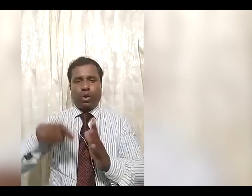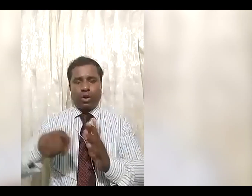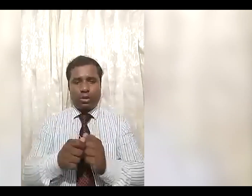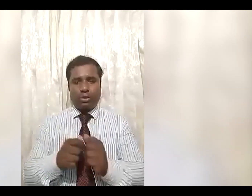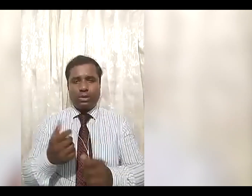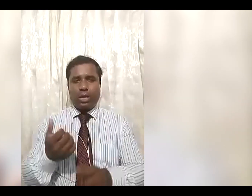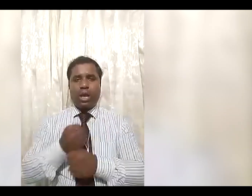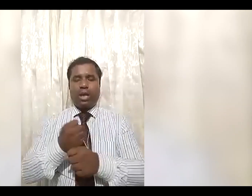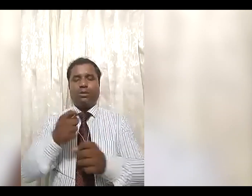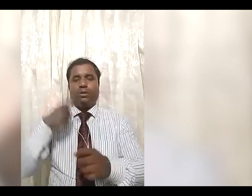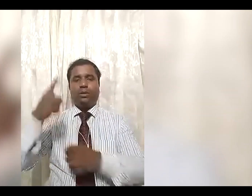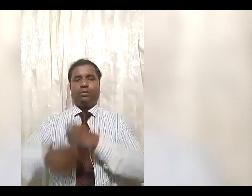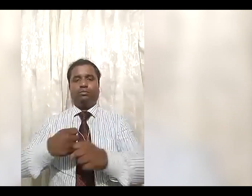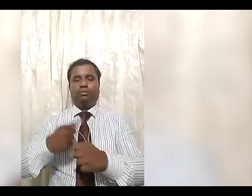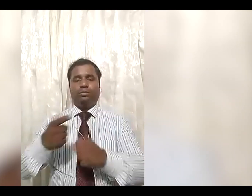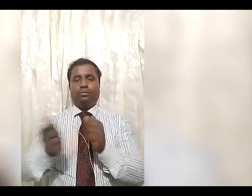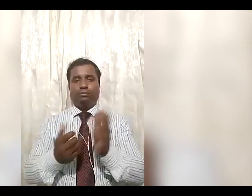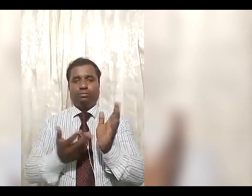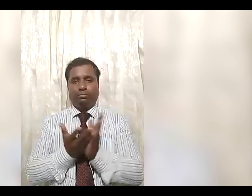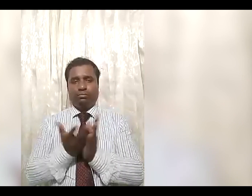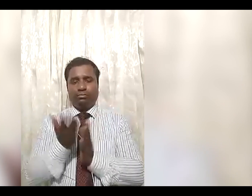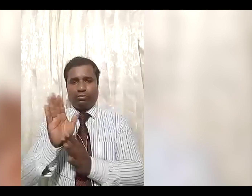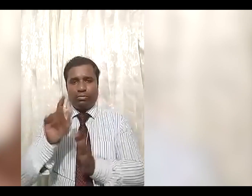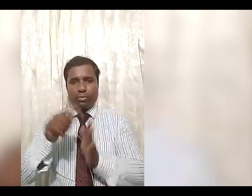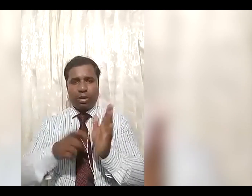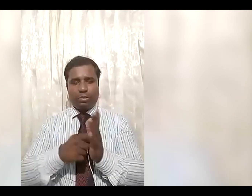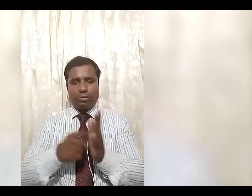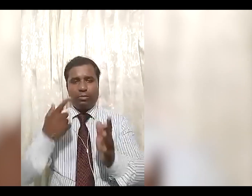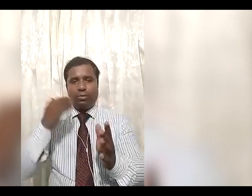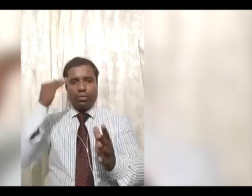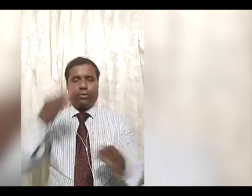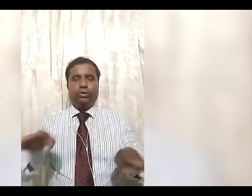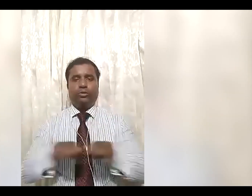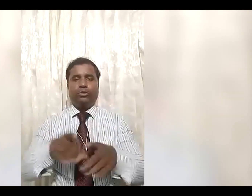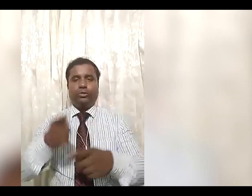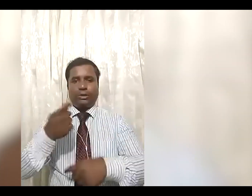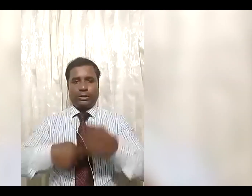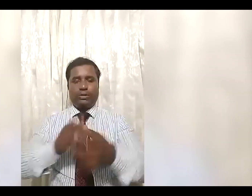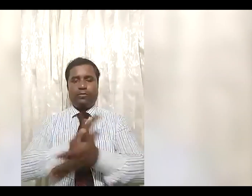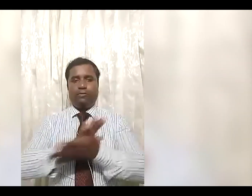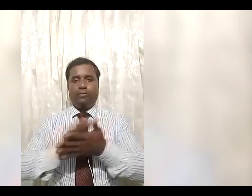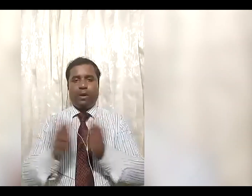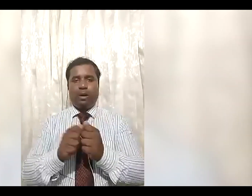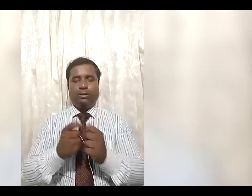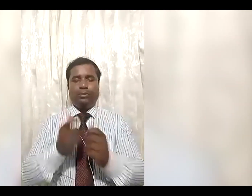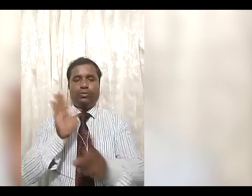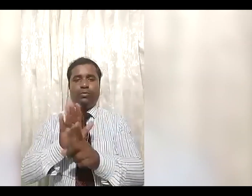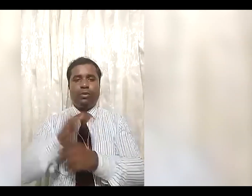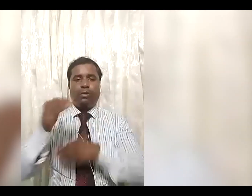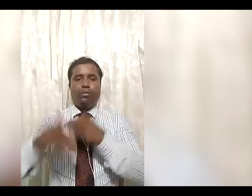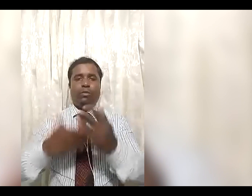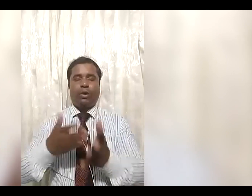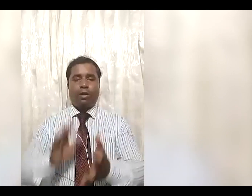I think that's also going to address the issue of inclusion. And of course, in terms of changing habits and how we look upon the individuals.